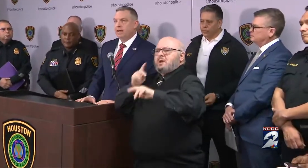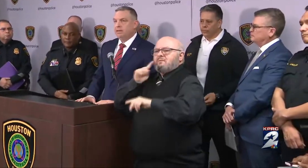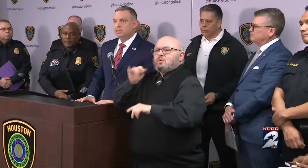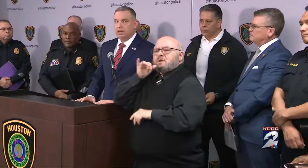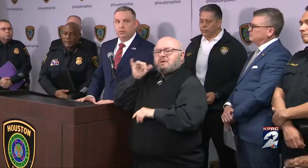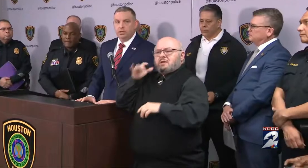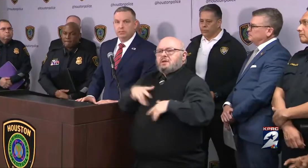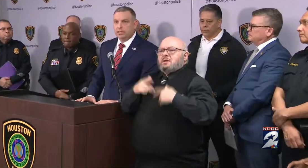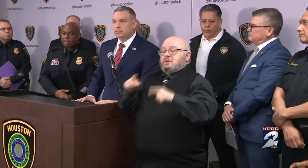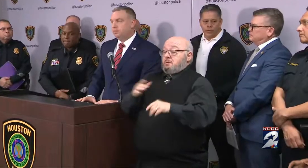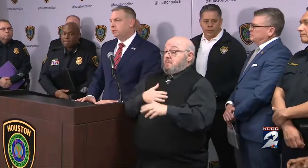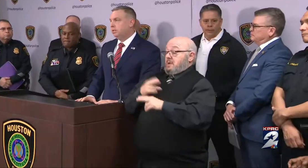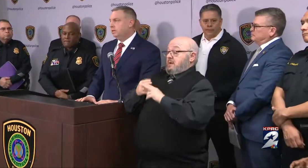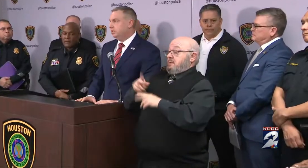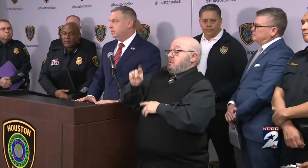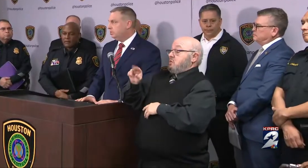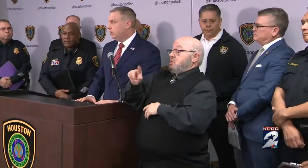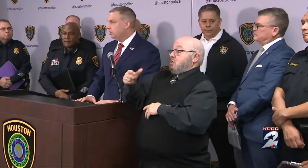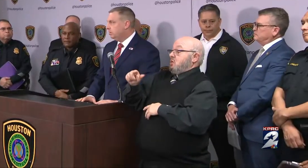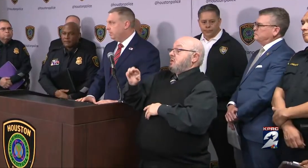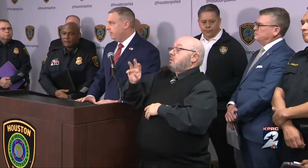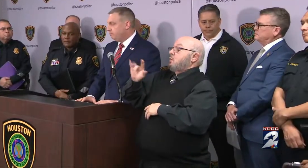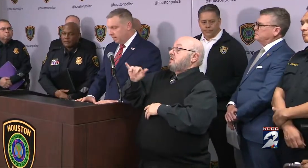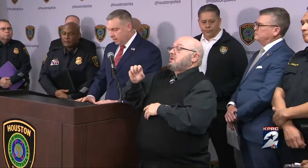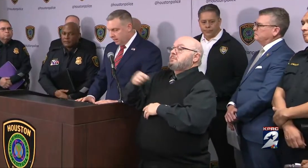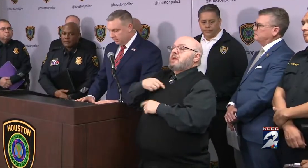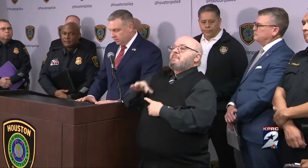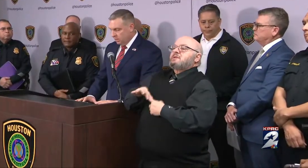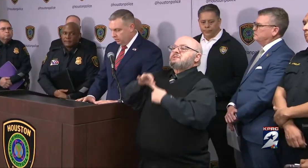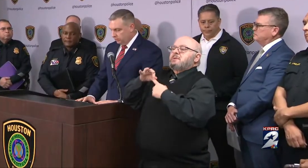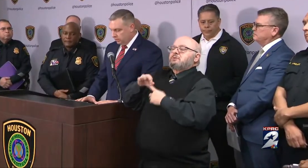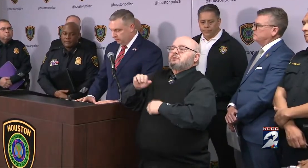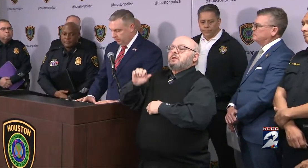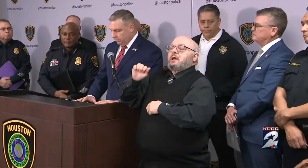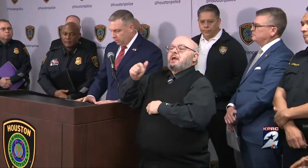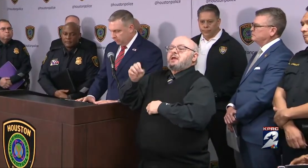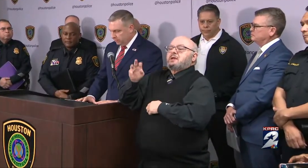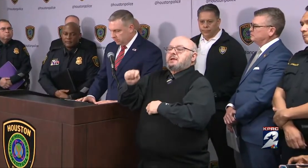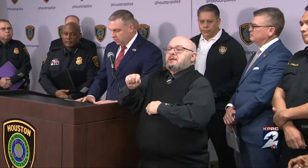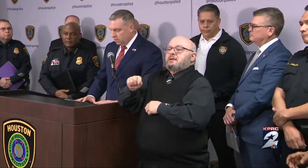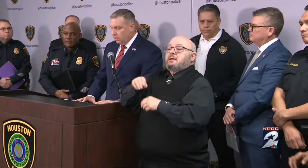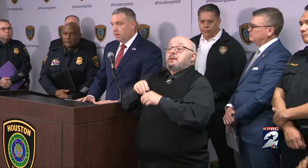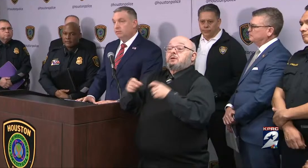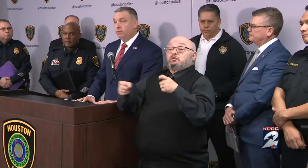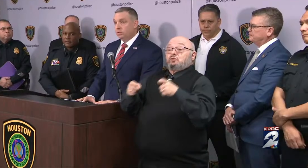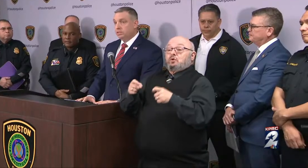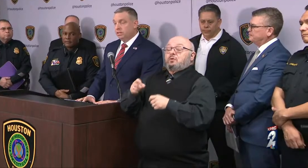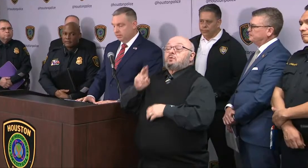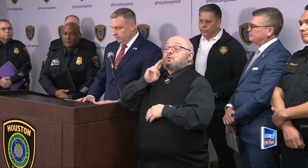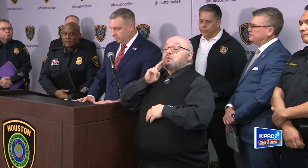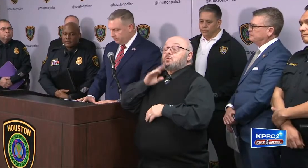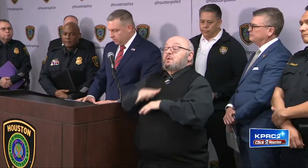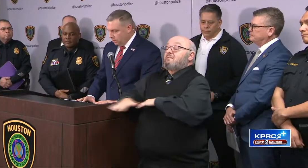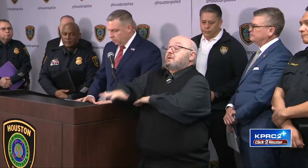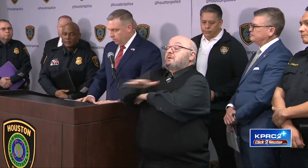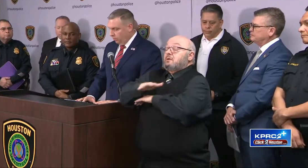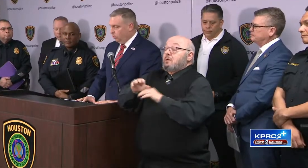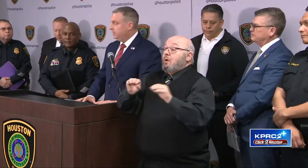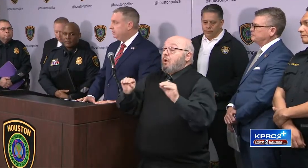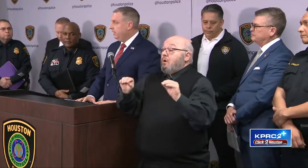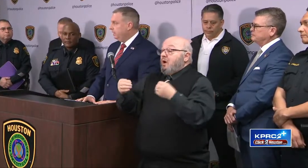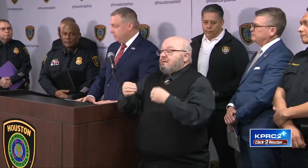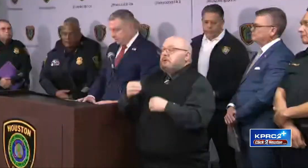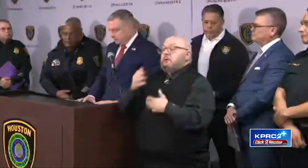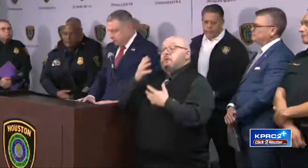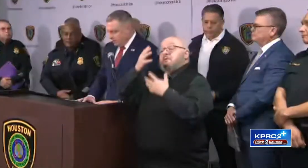afternoon. My name is Doug Williams. I'm the Special Agent in charge of the FBI's Houston Field Office. Unfortunately, we've